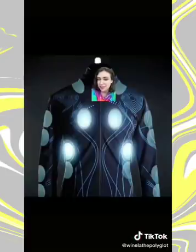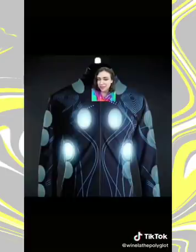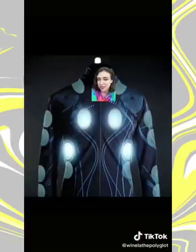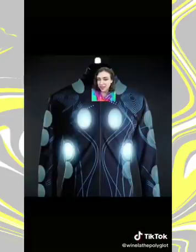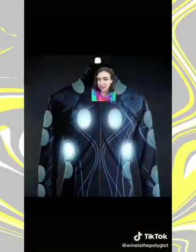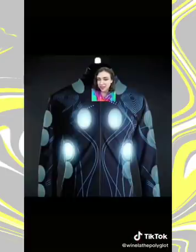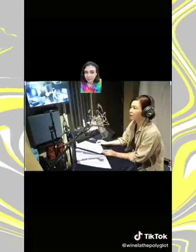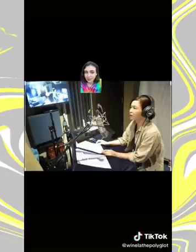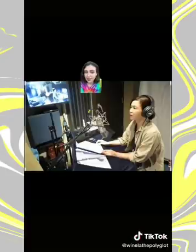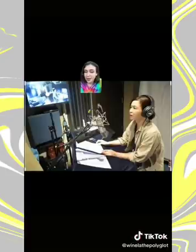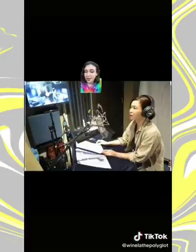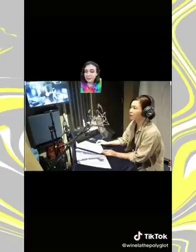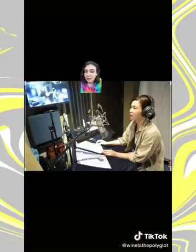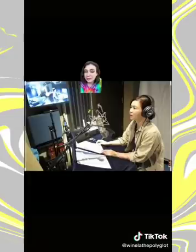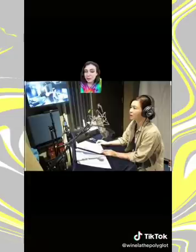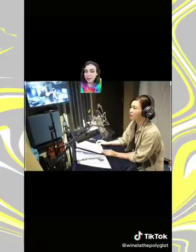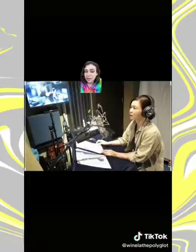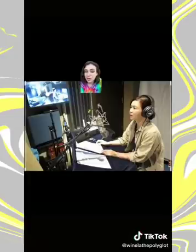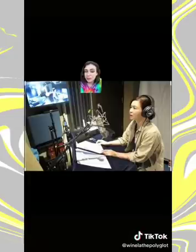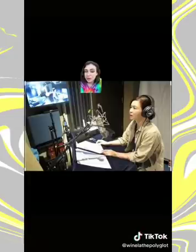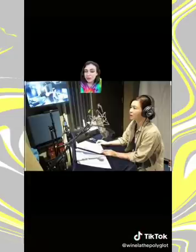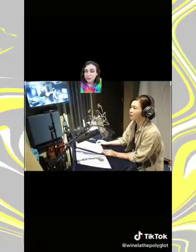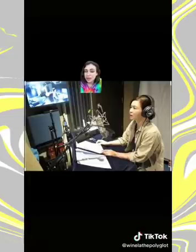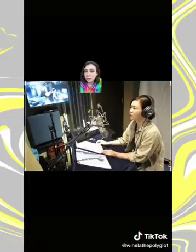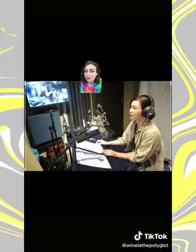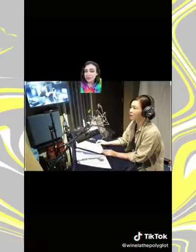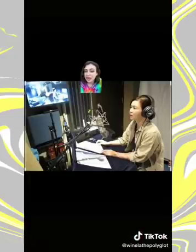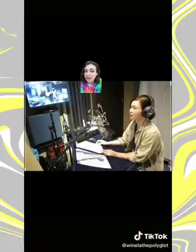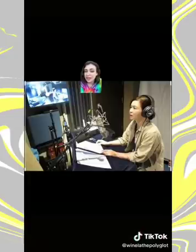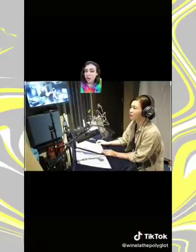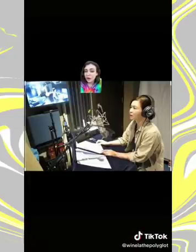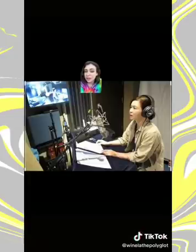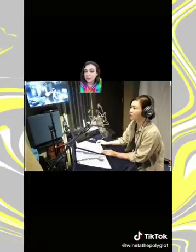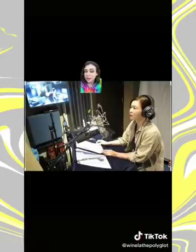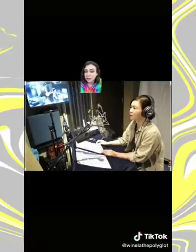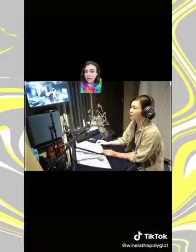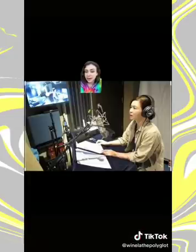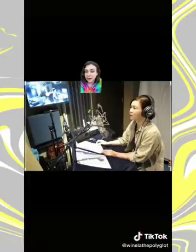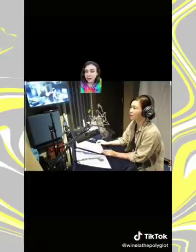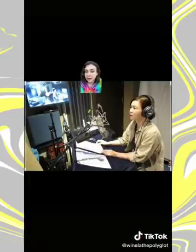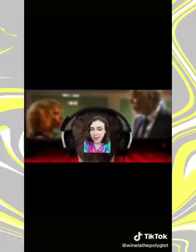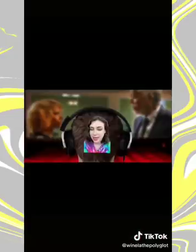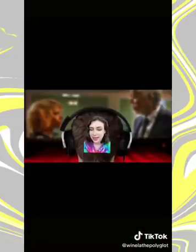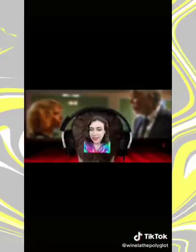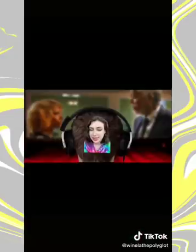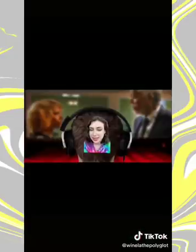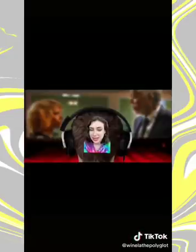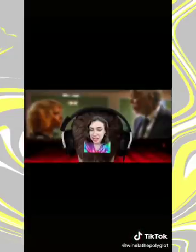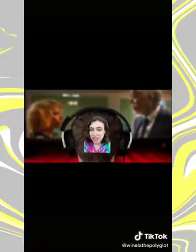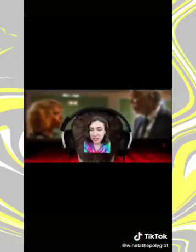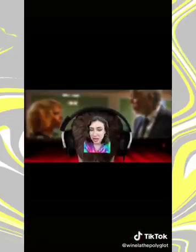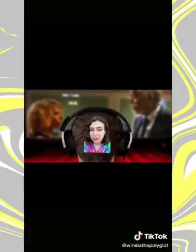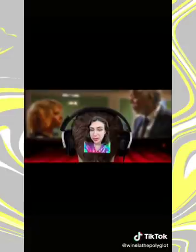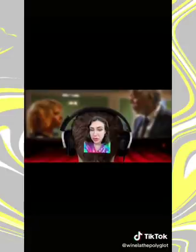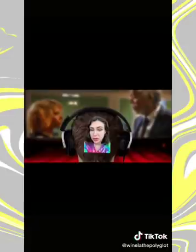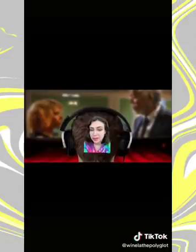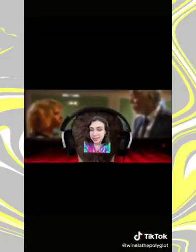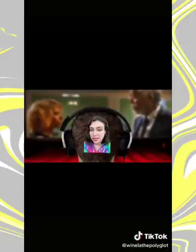music. And blind people can enjoy movies with the help of a narrated audio description. This narration describes visual events on the